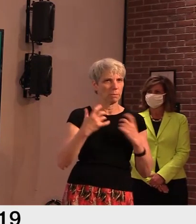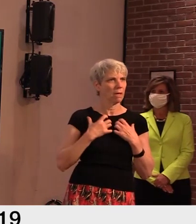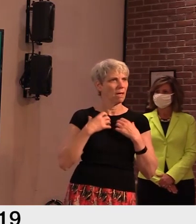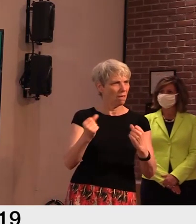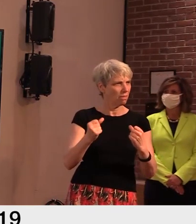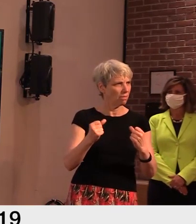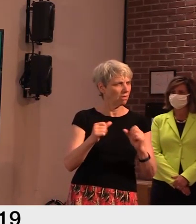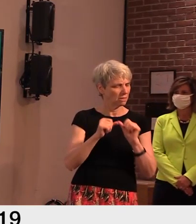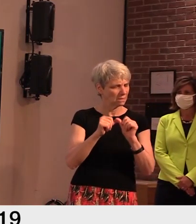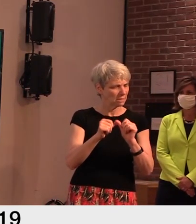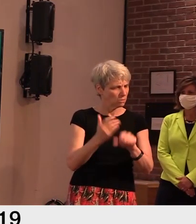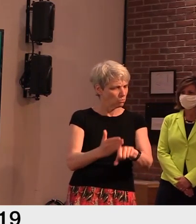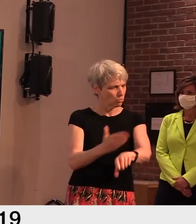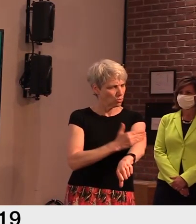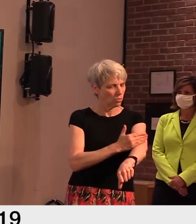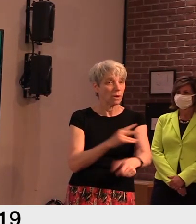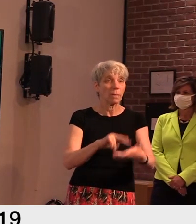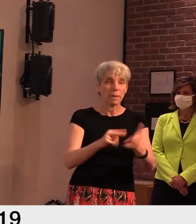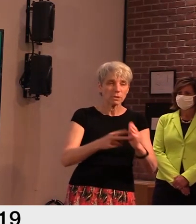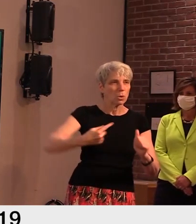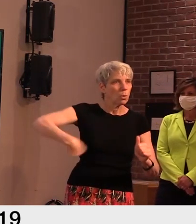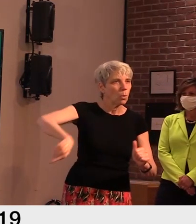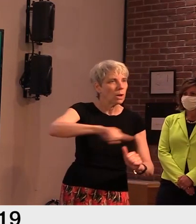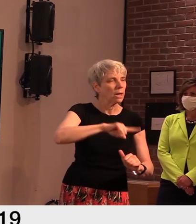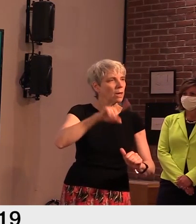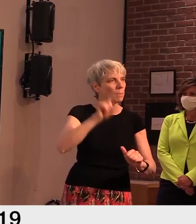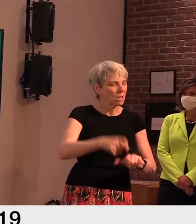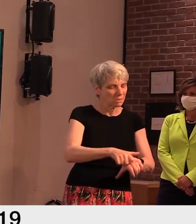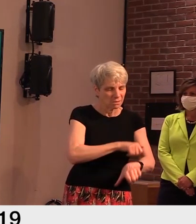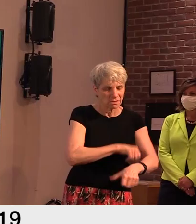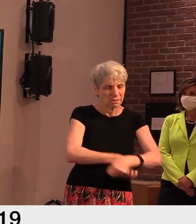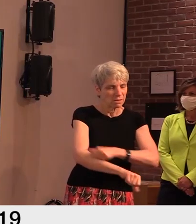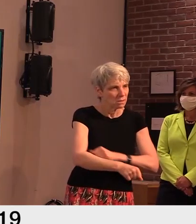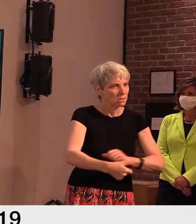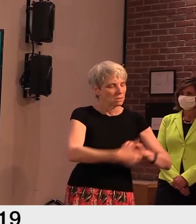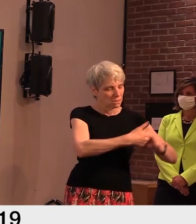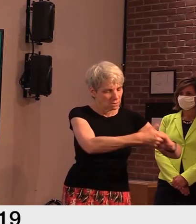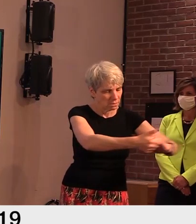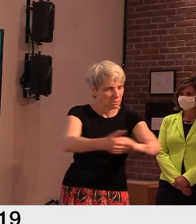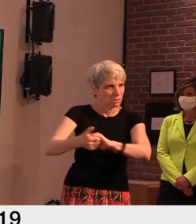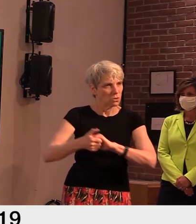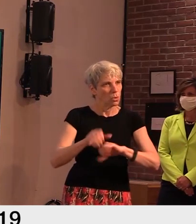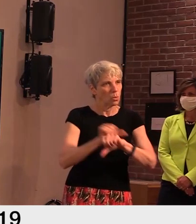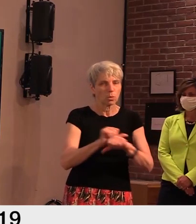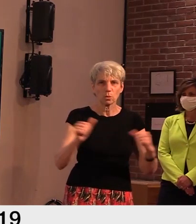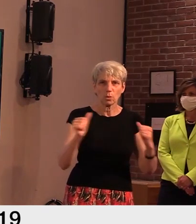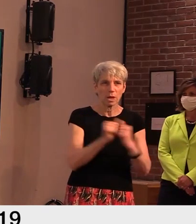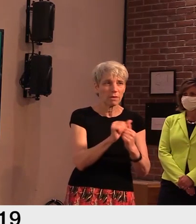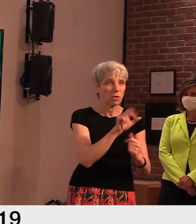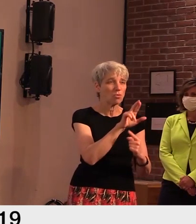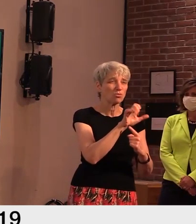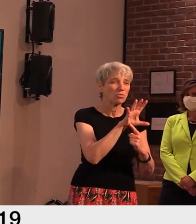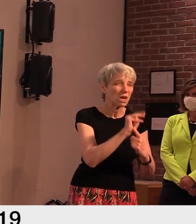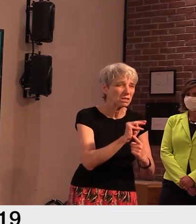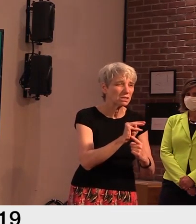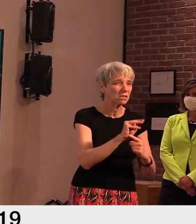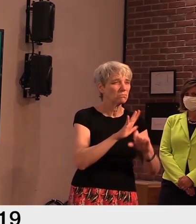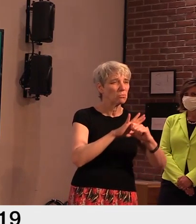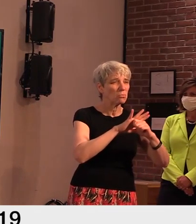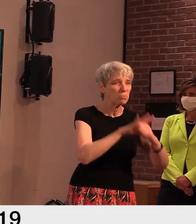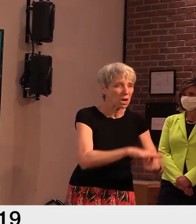healthy. So to improve the health of all Vermonters, and on a larger scale, the U.S.